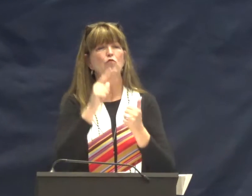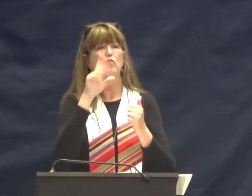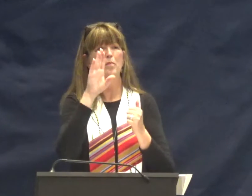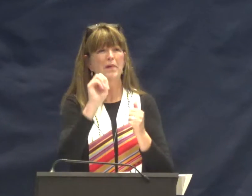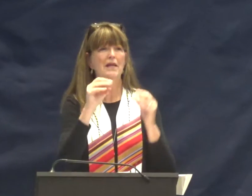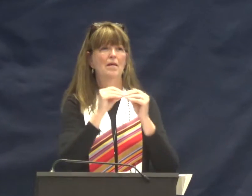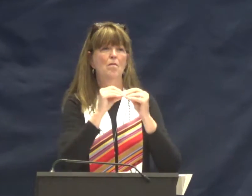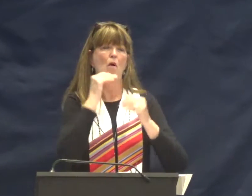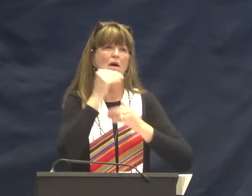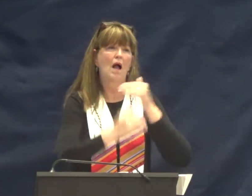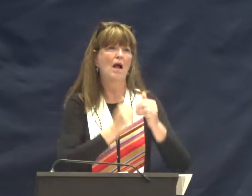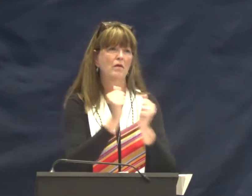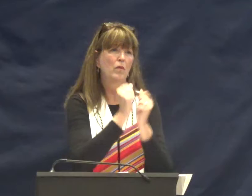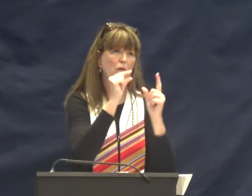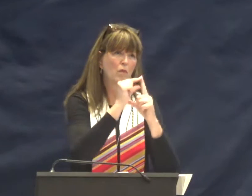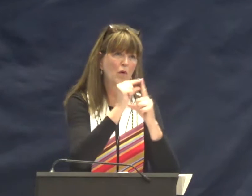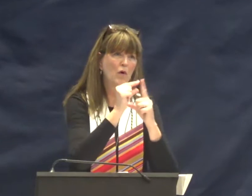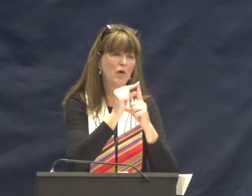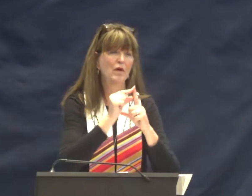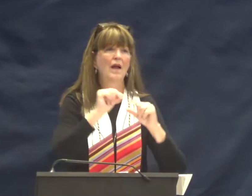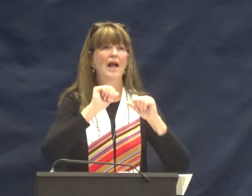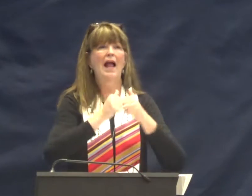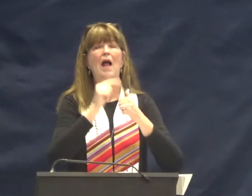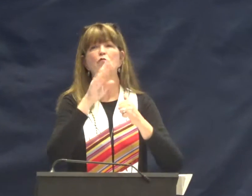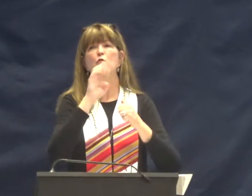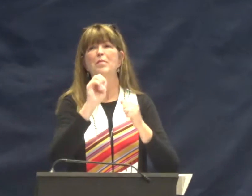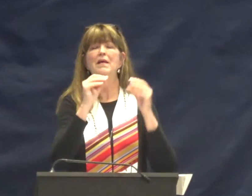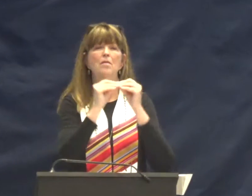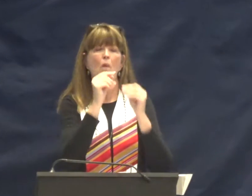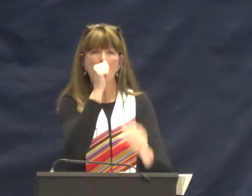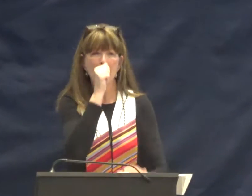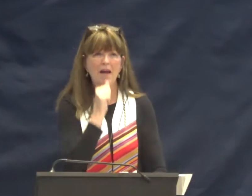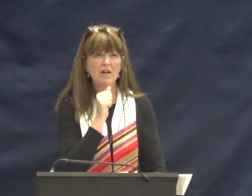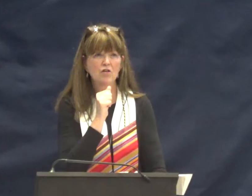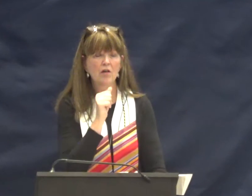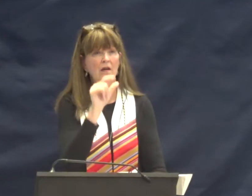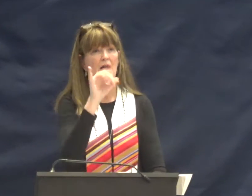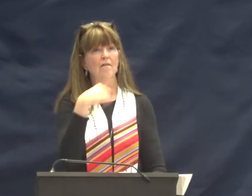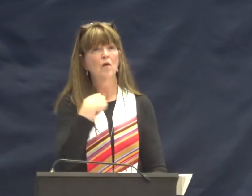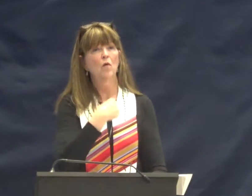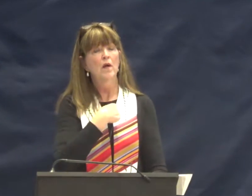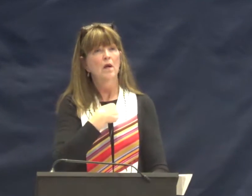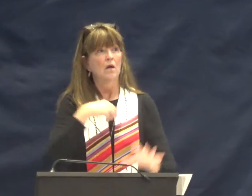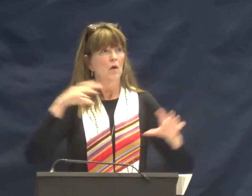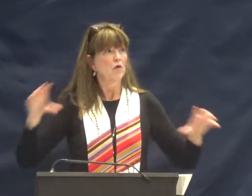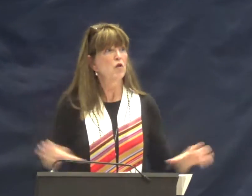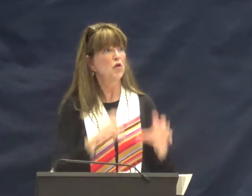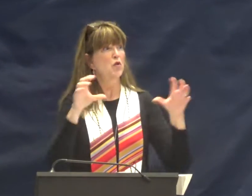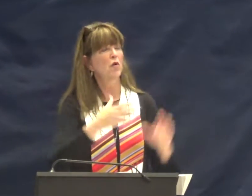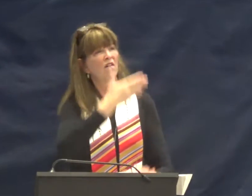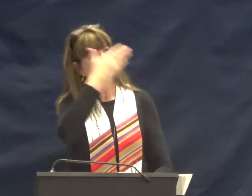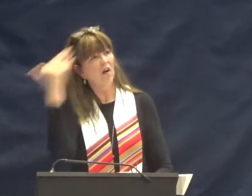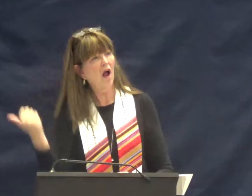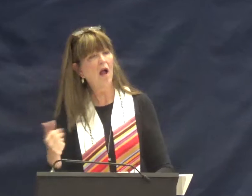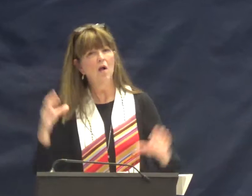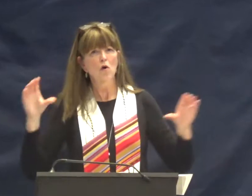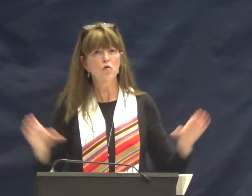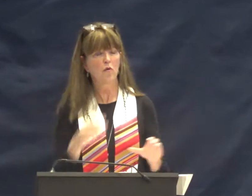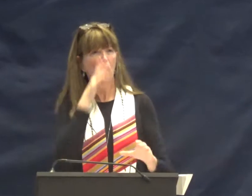those things again, how to become more kind in our speech, more kind and tolerant. You know, if